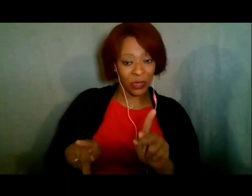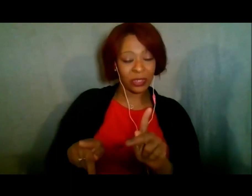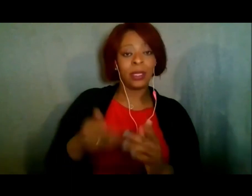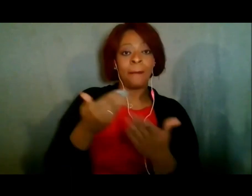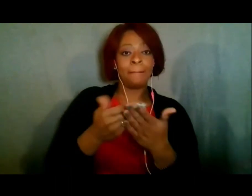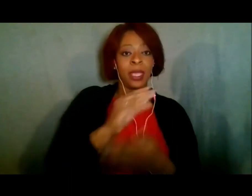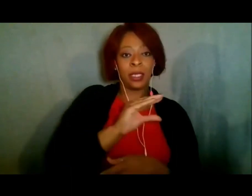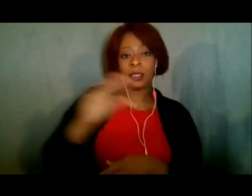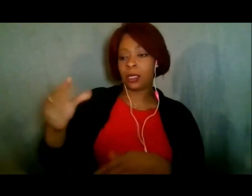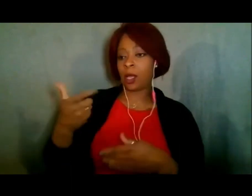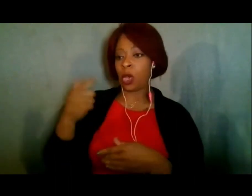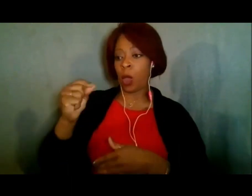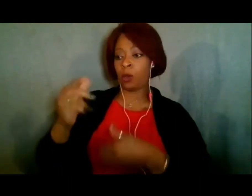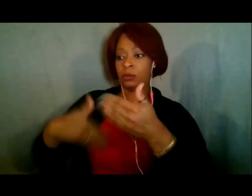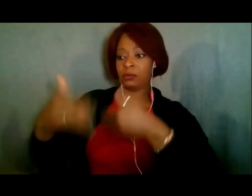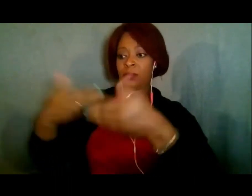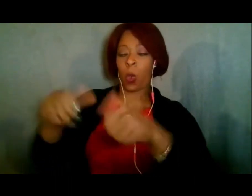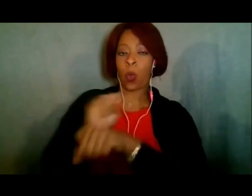money, go.